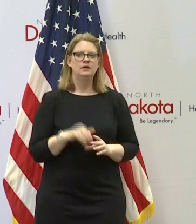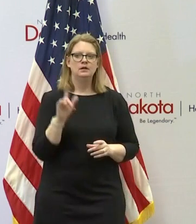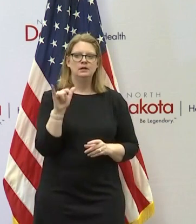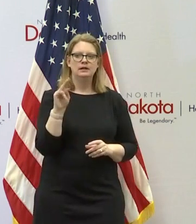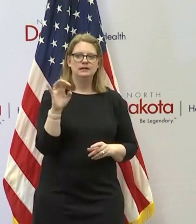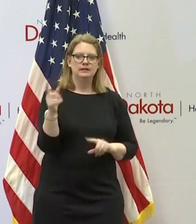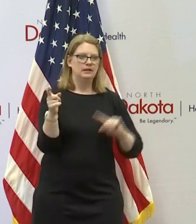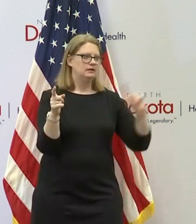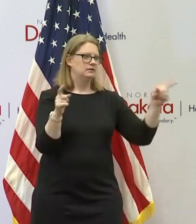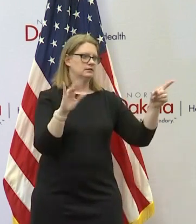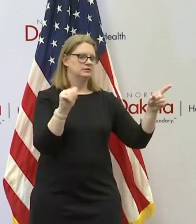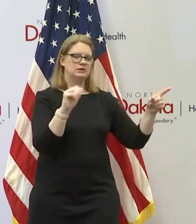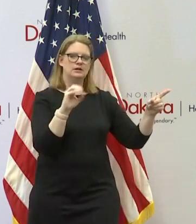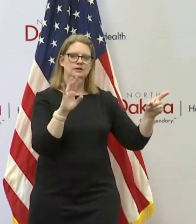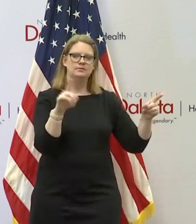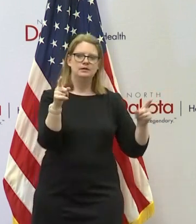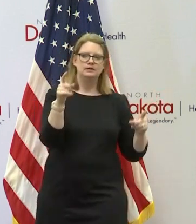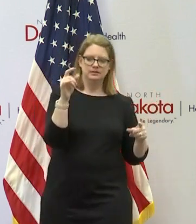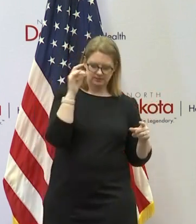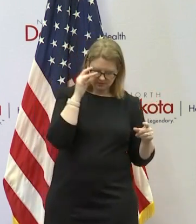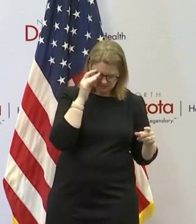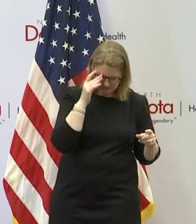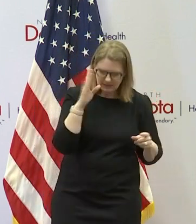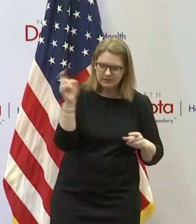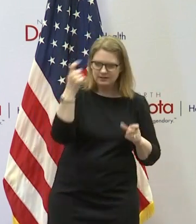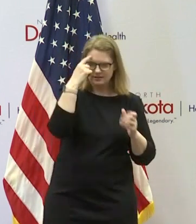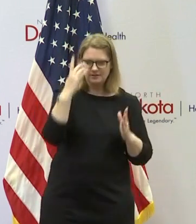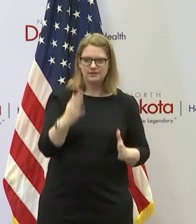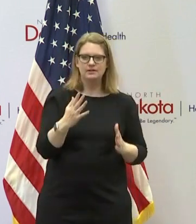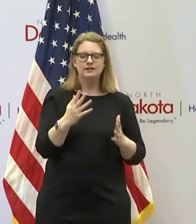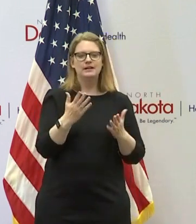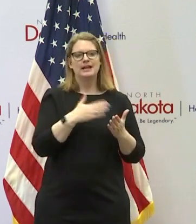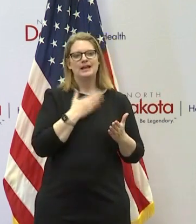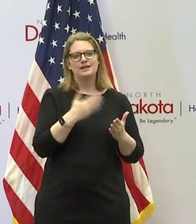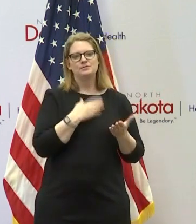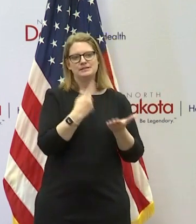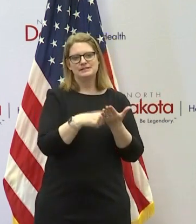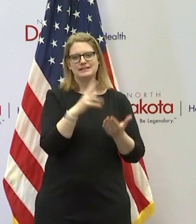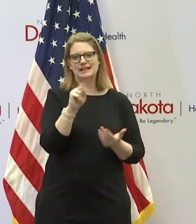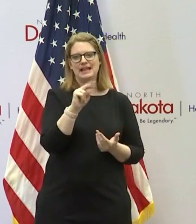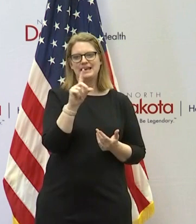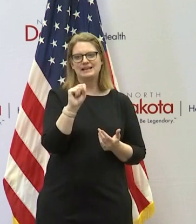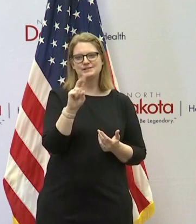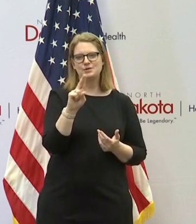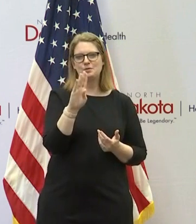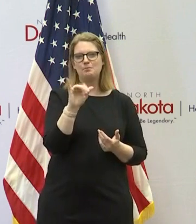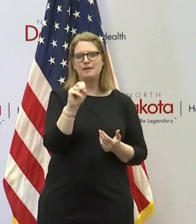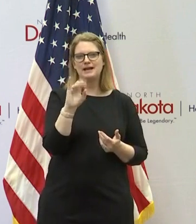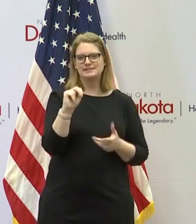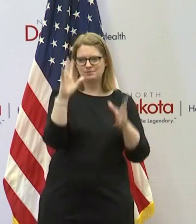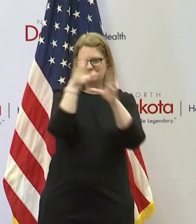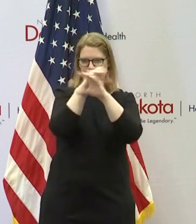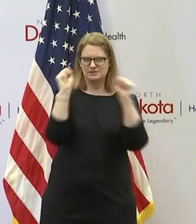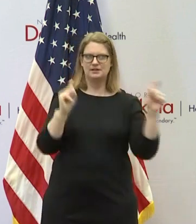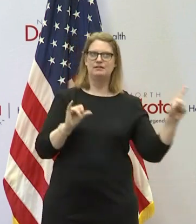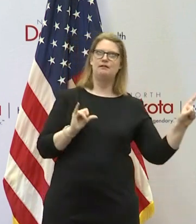Lane, and then Jacob. Governor, I'm glad you guys talked about your NDSU Bison with the president. Thank you,